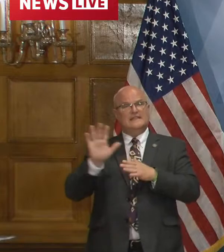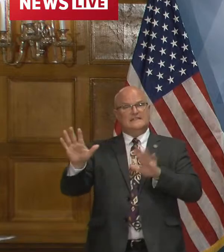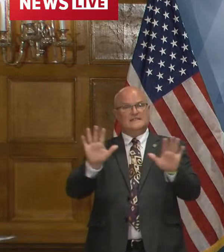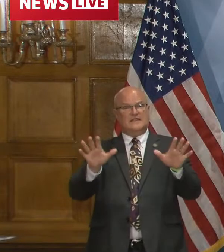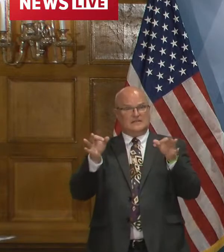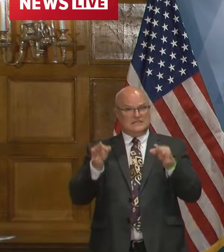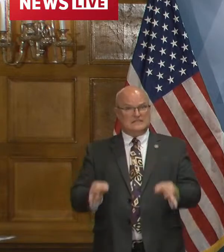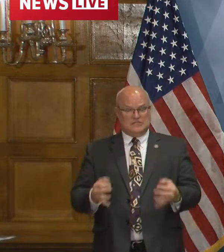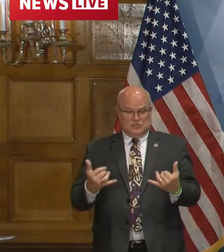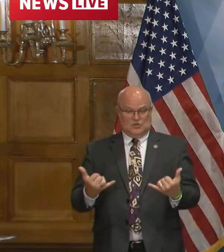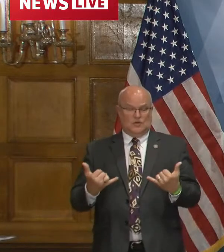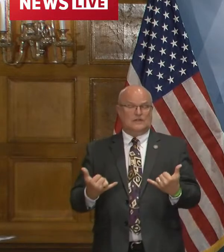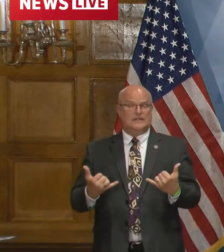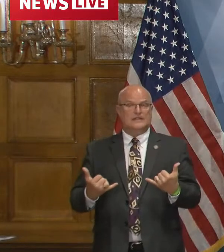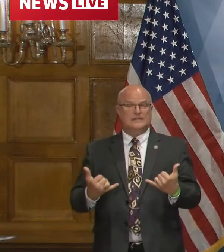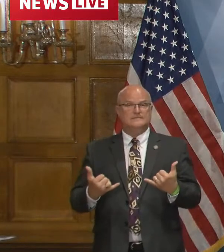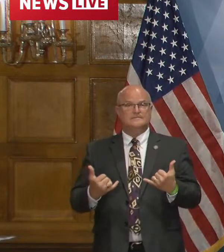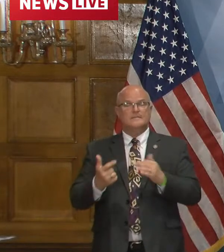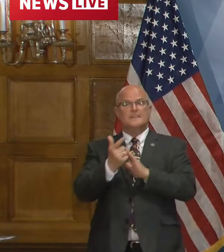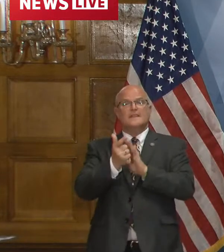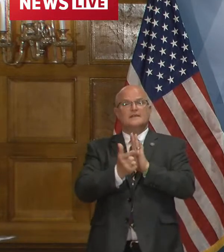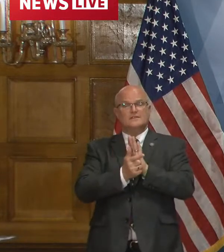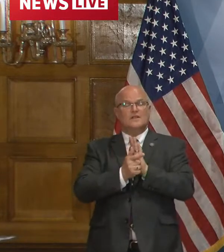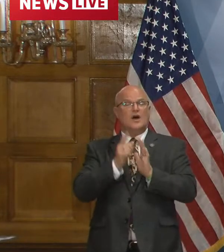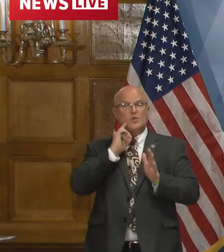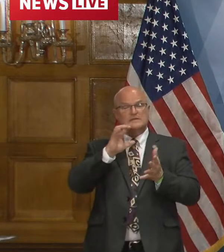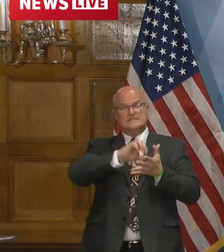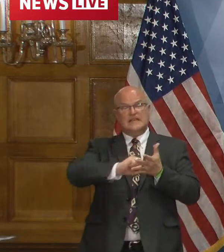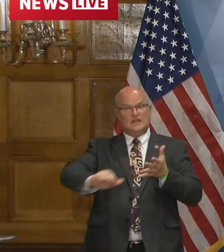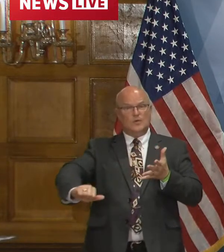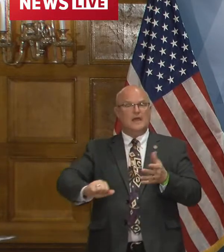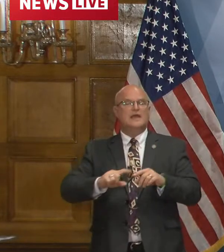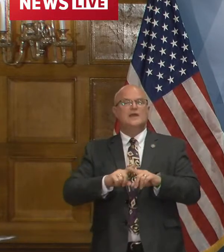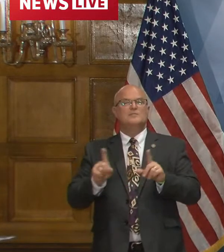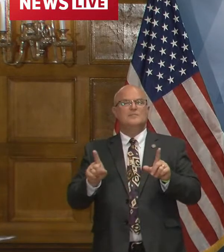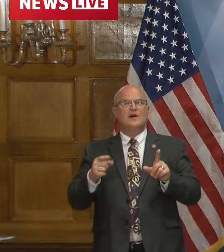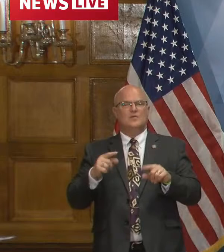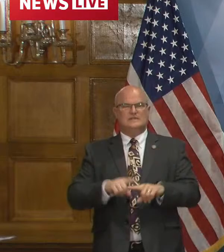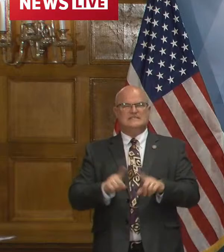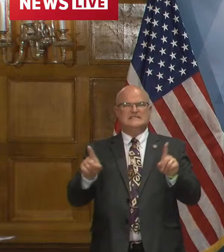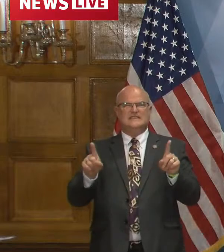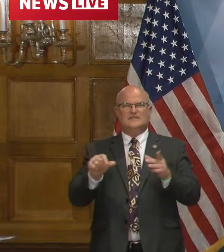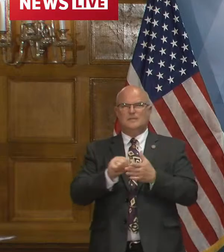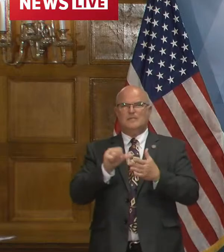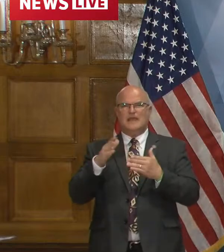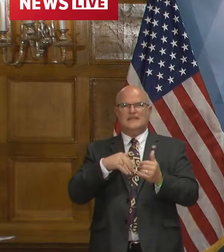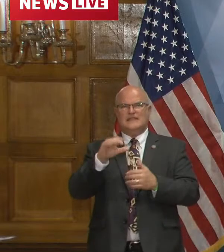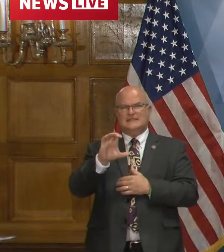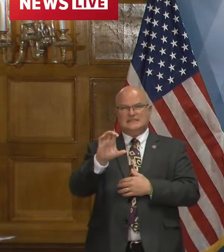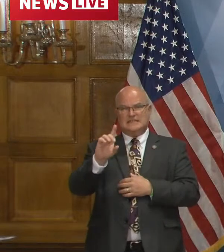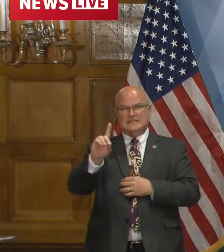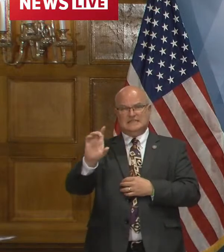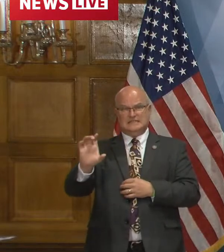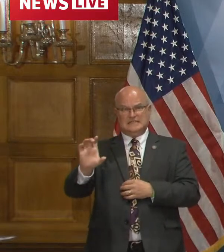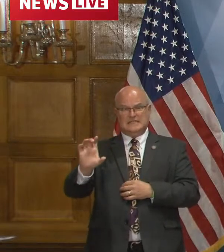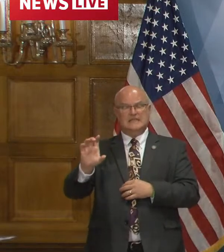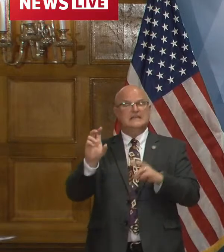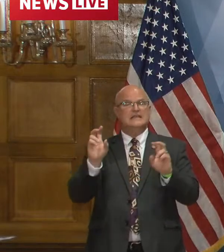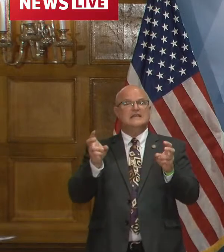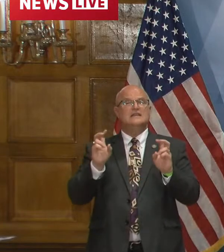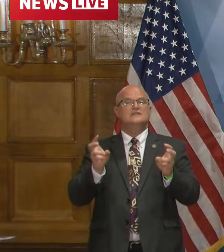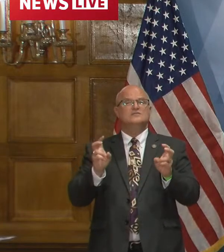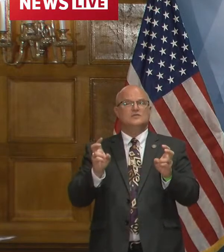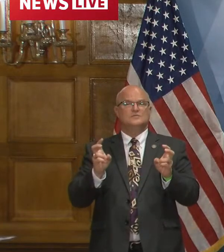their prerogative currently. There's a law that would take that away from them, but we're on a different page than the CDC. in